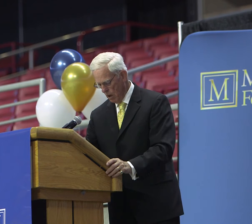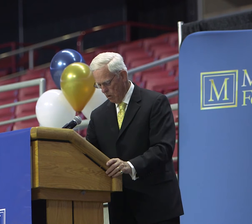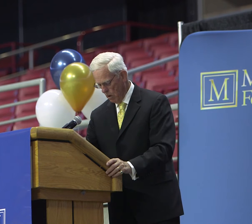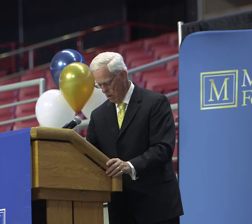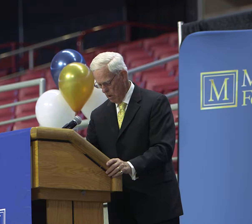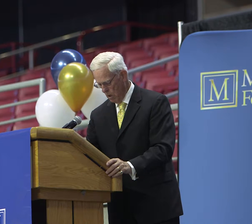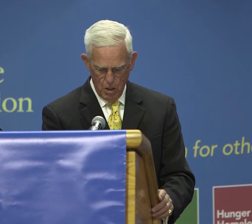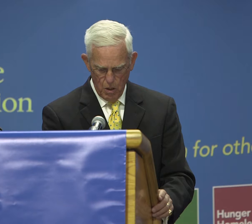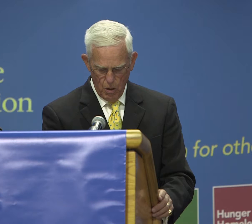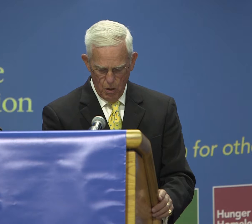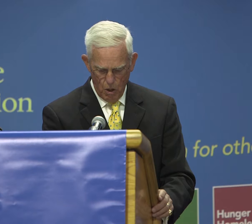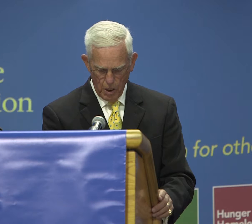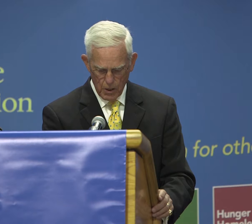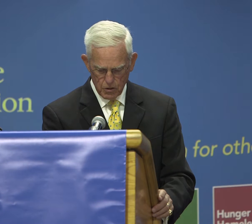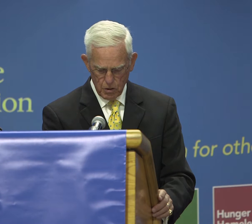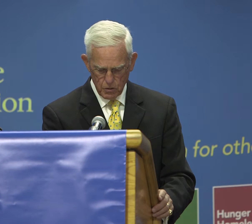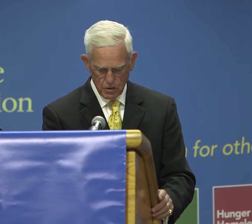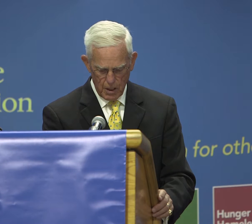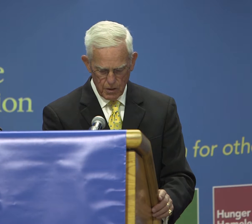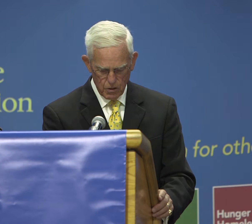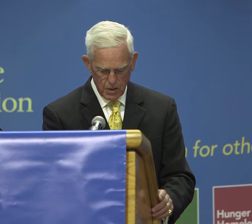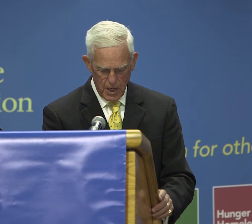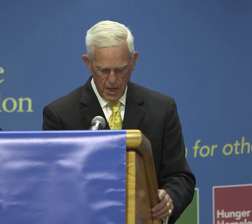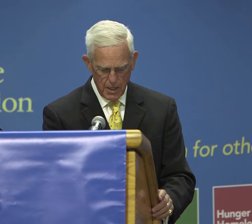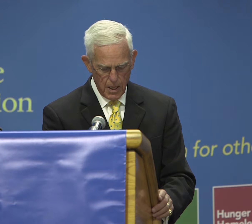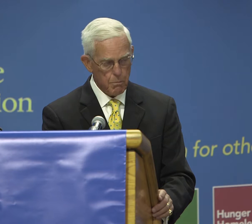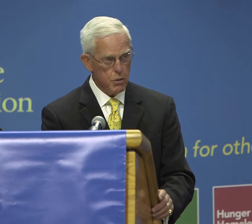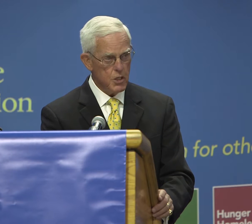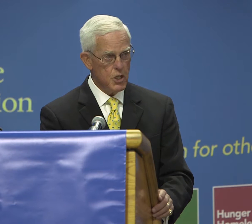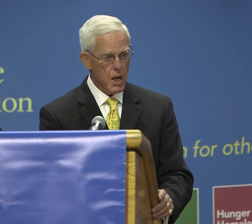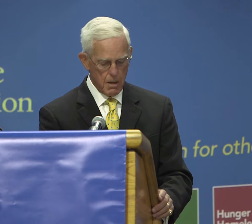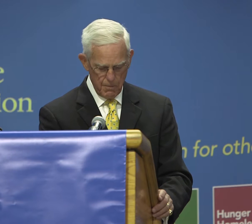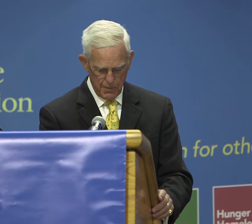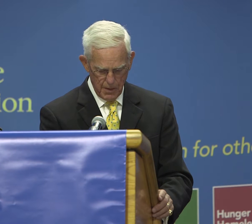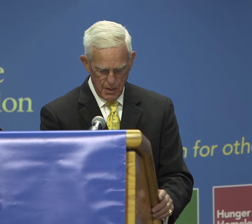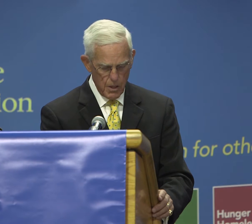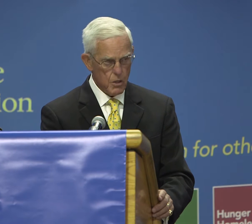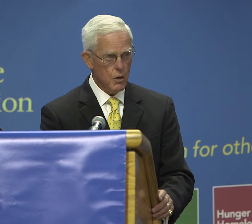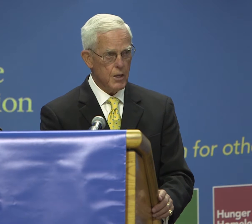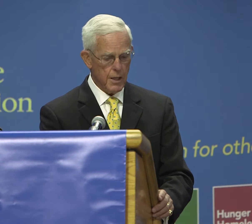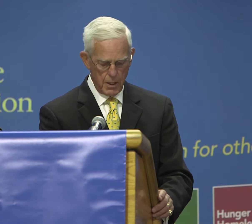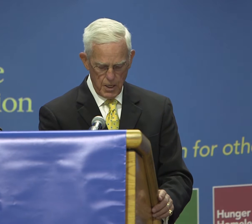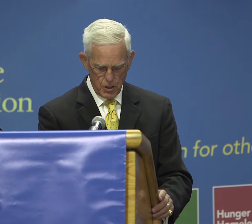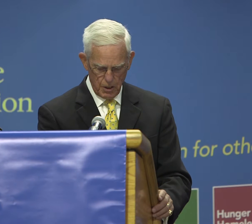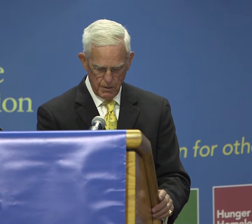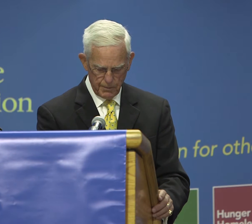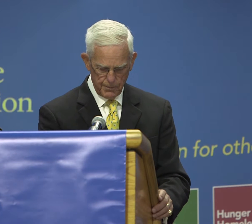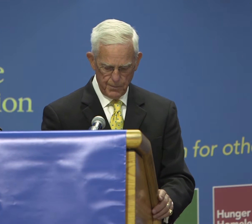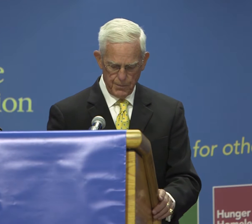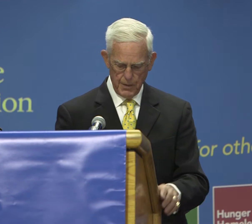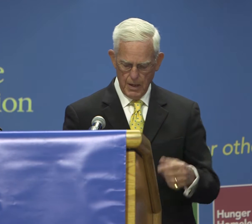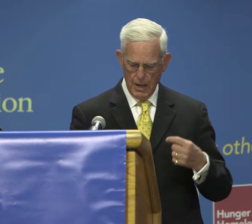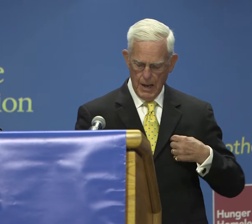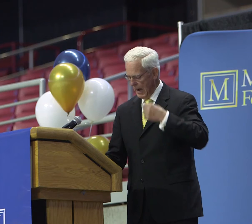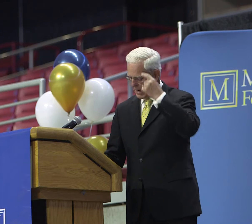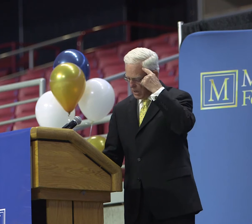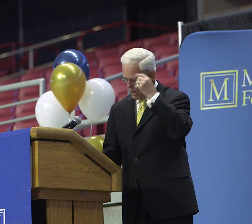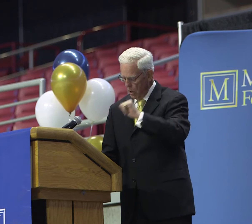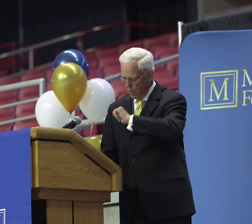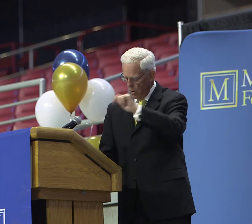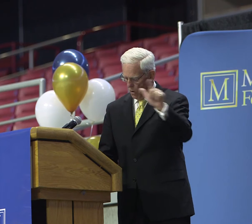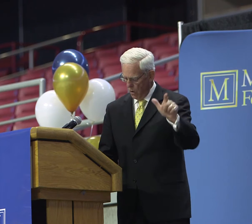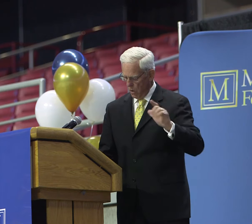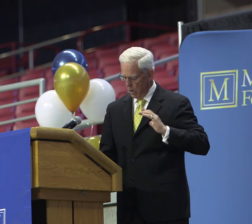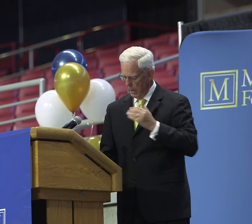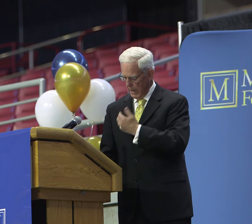I know all our students understand and appreciate your dedication.